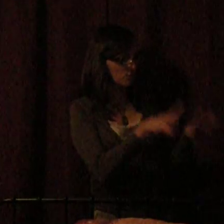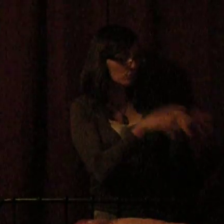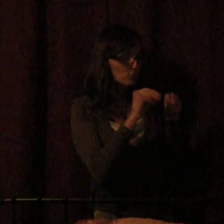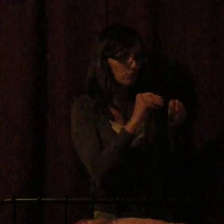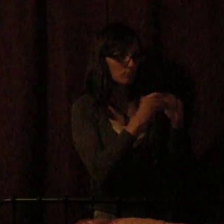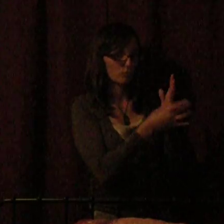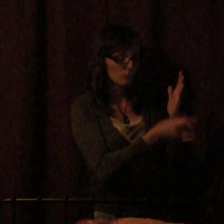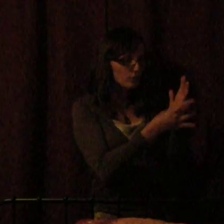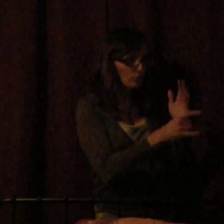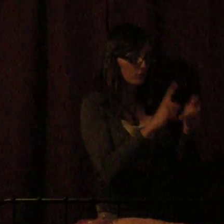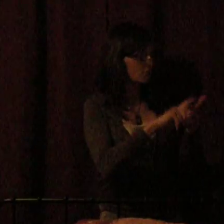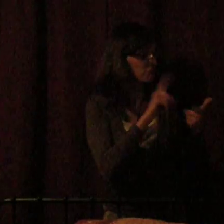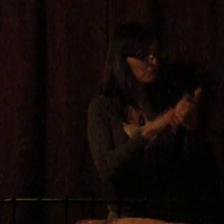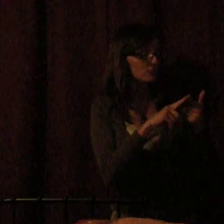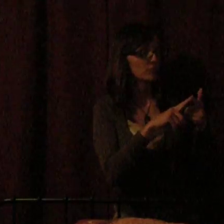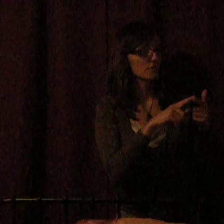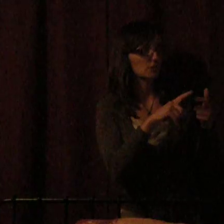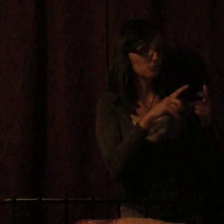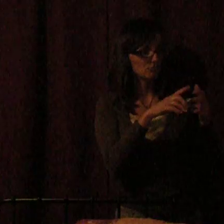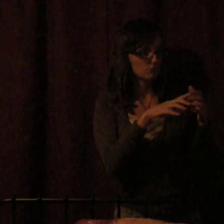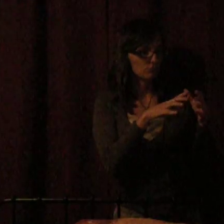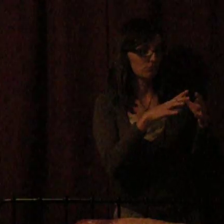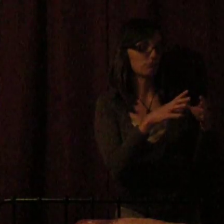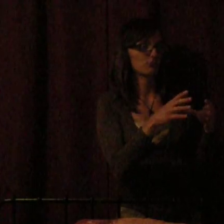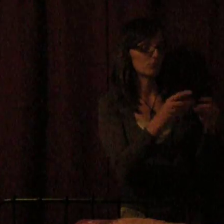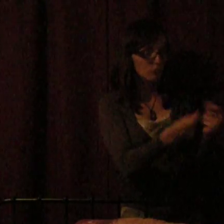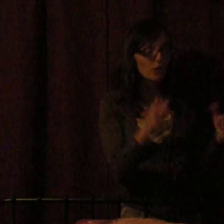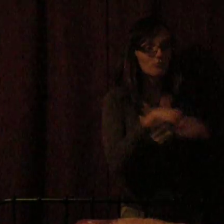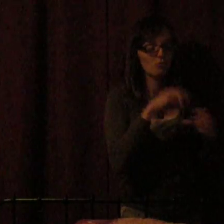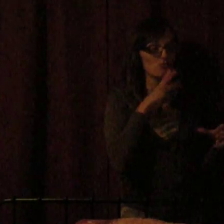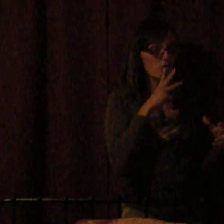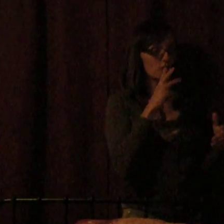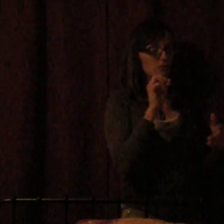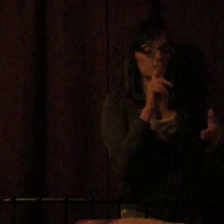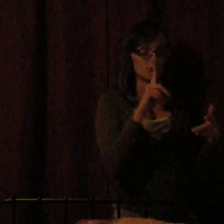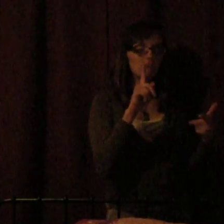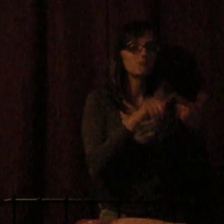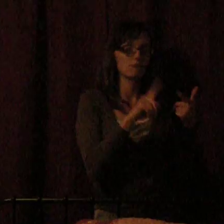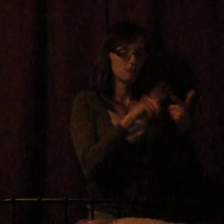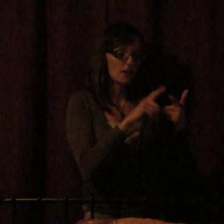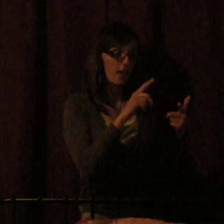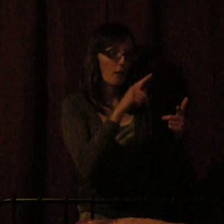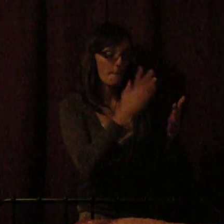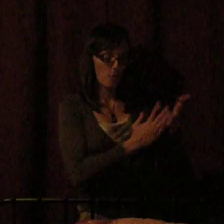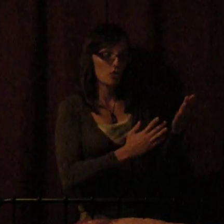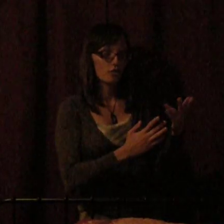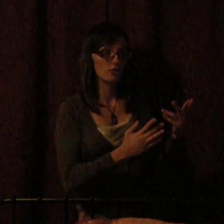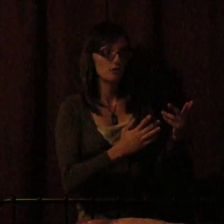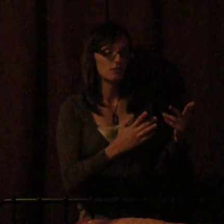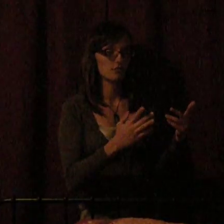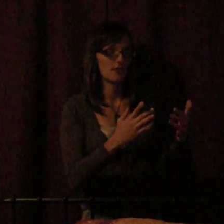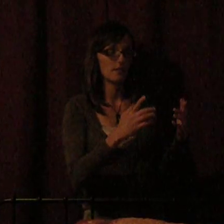and that's why it works so well. And you basically took the water end and put a piece of iron in